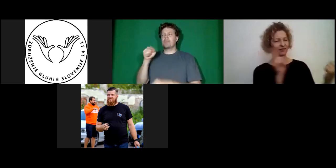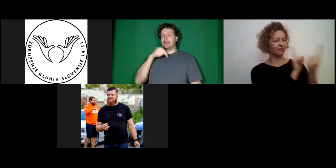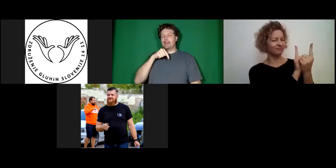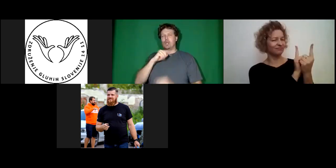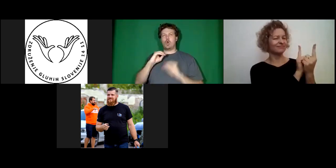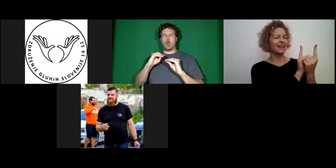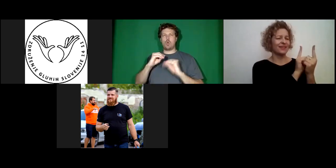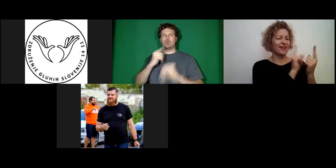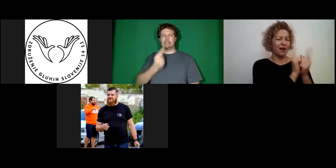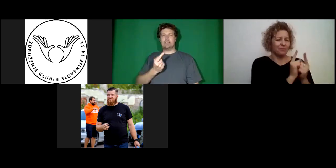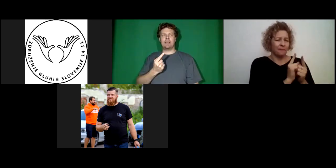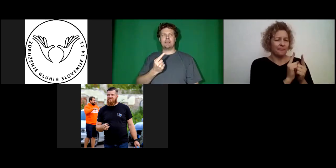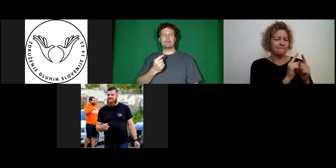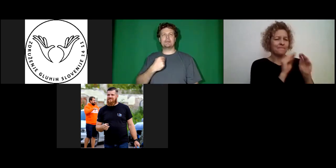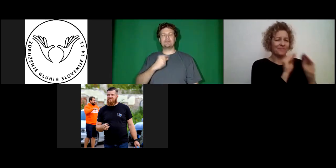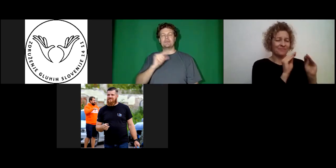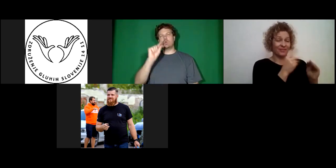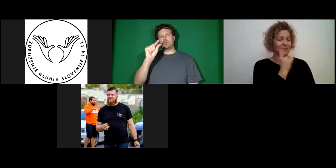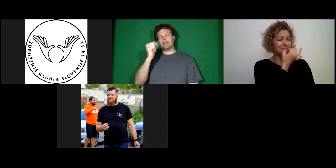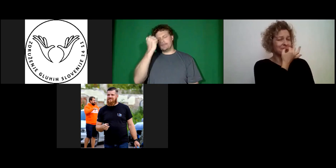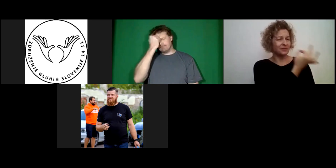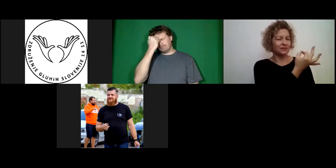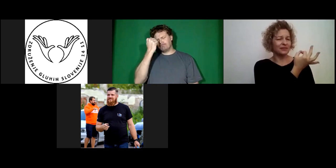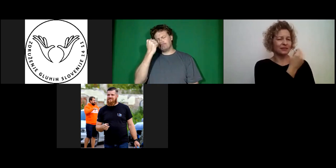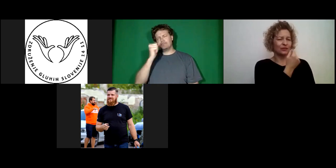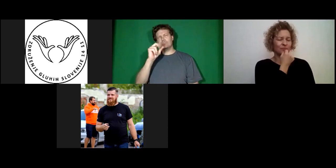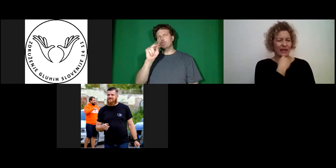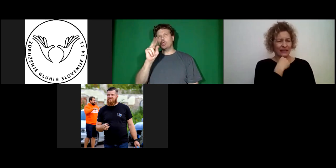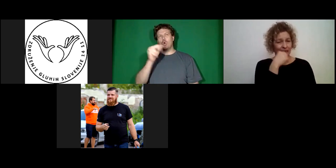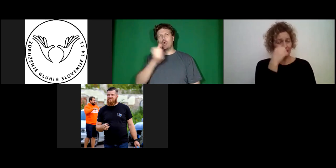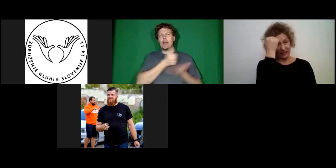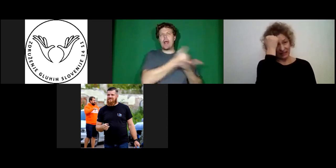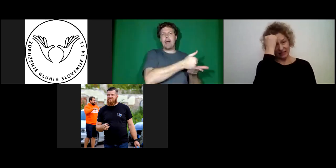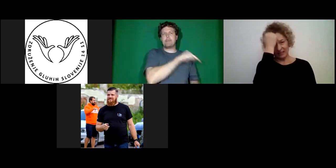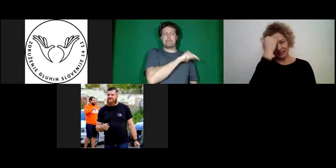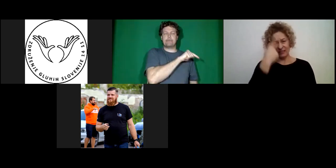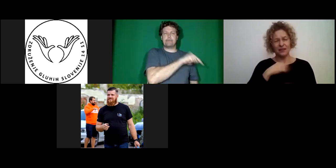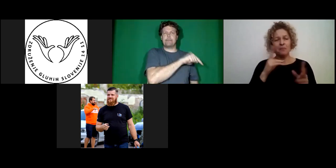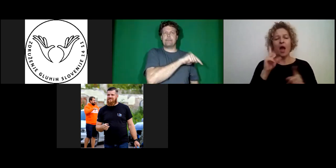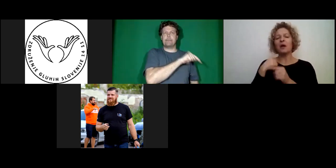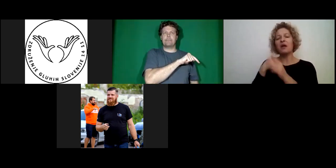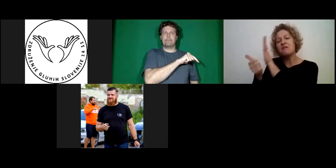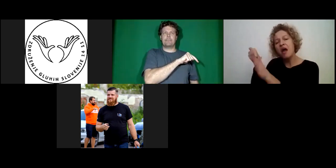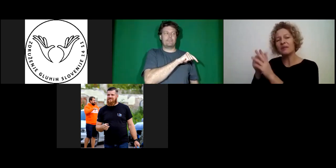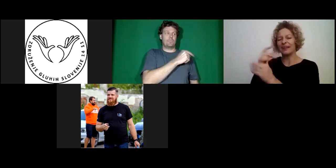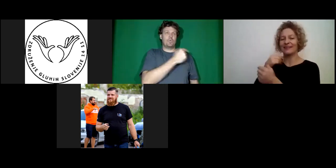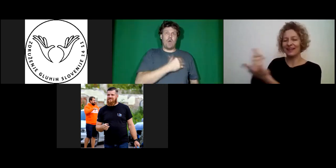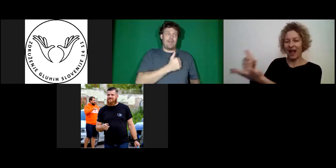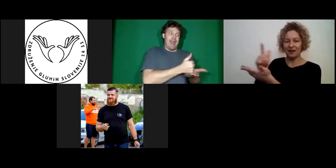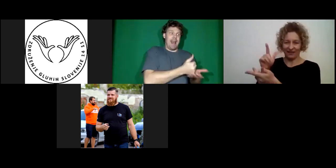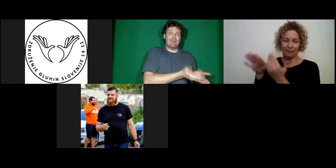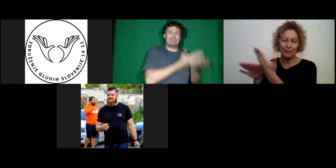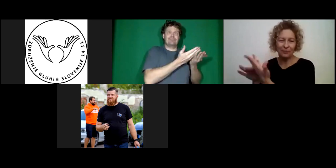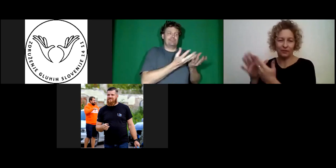his problem. So when he met me, his coach said, I've been a little stupid